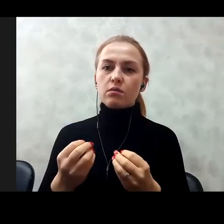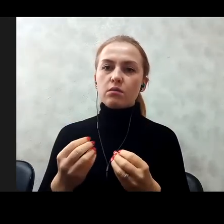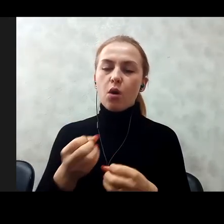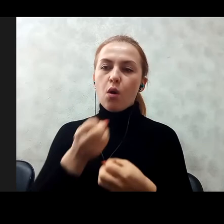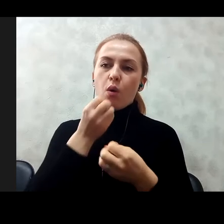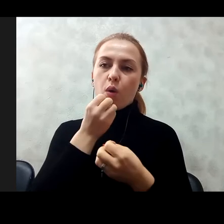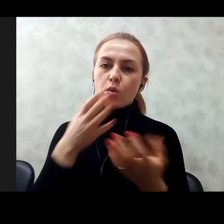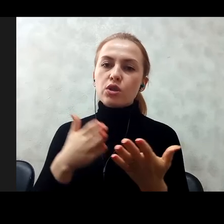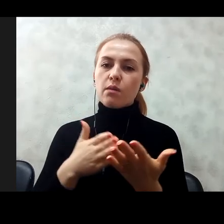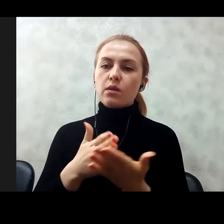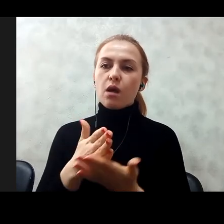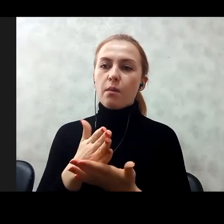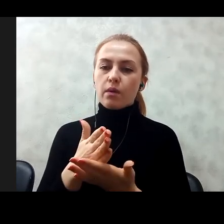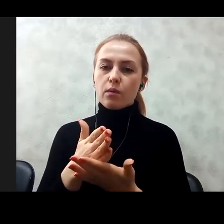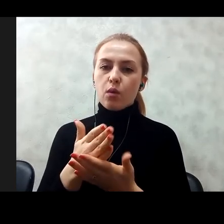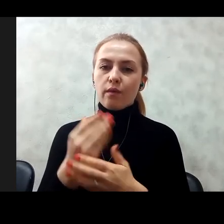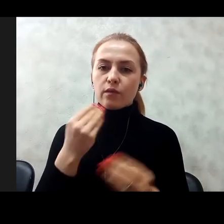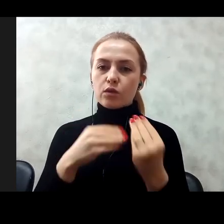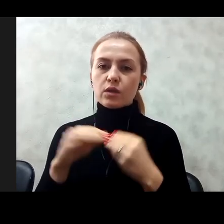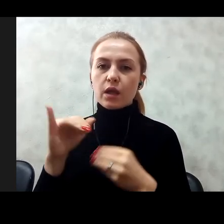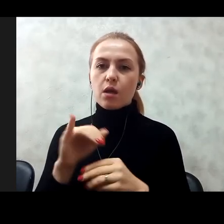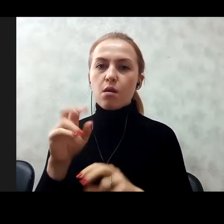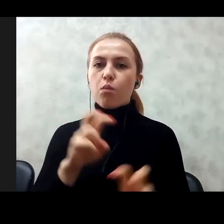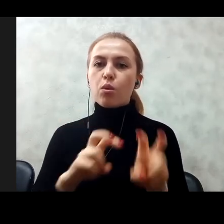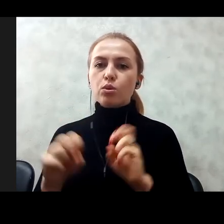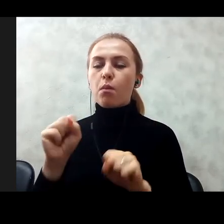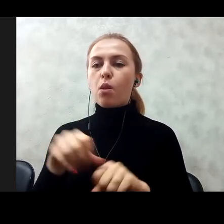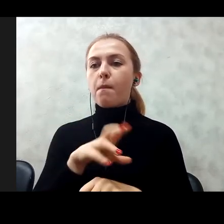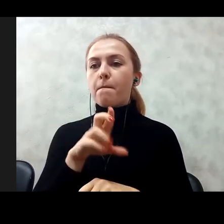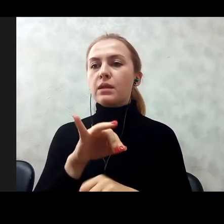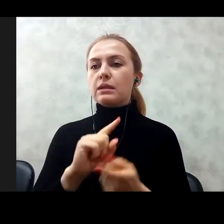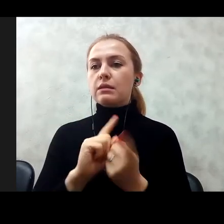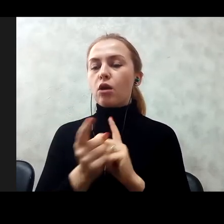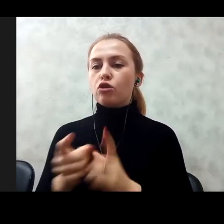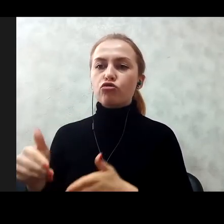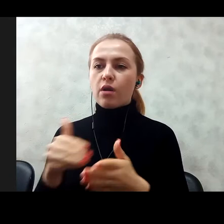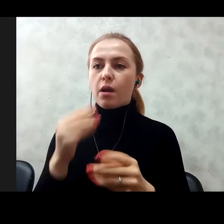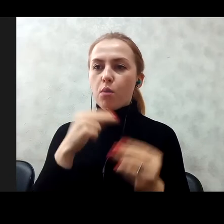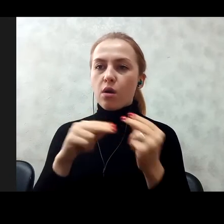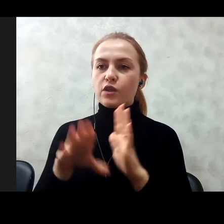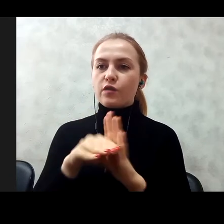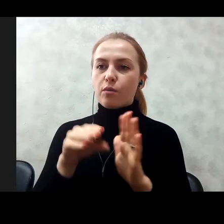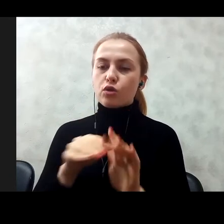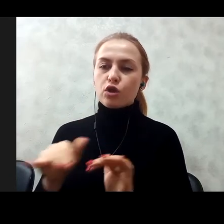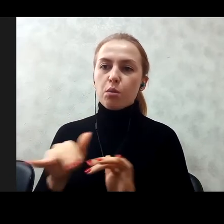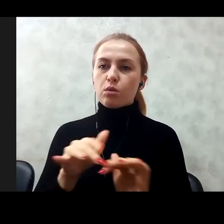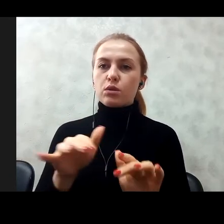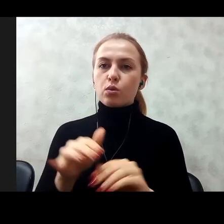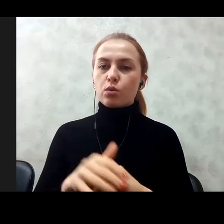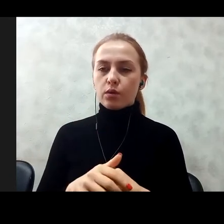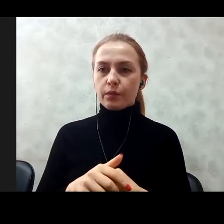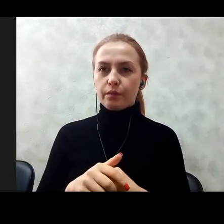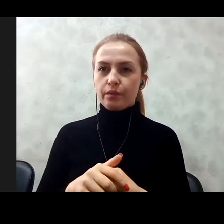legislation, be it primary or secondary legislation. We should also think of how to improve